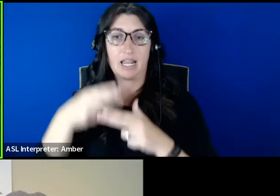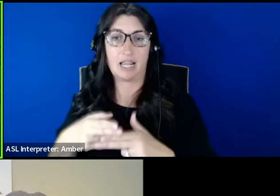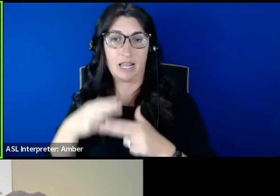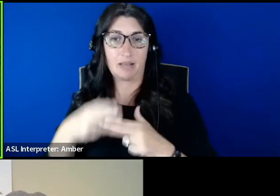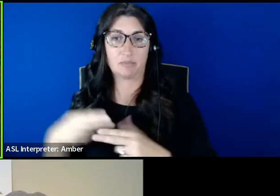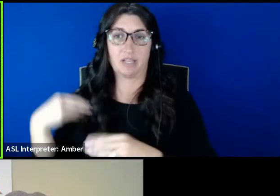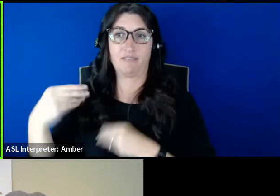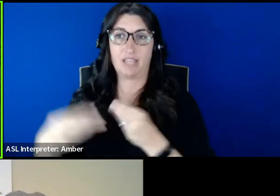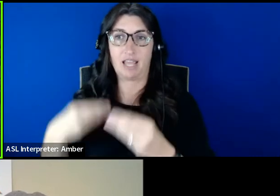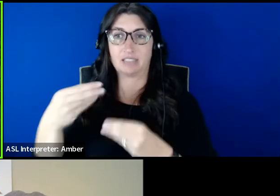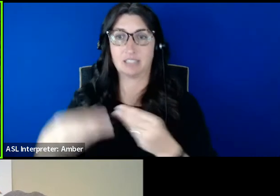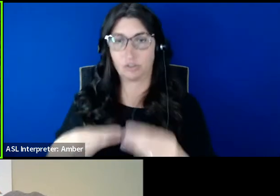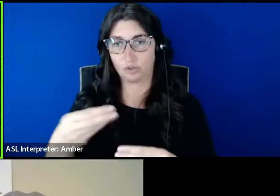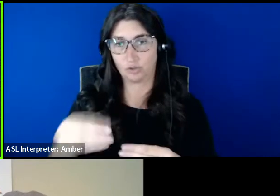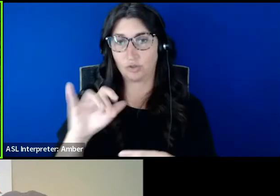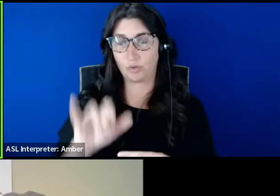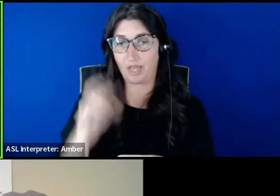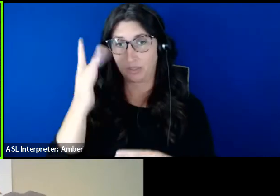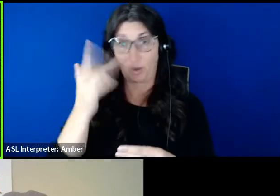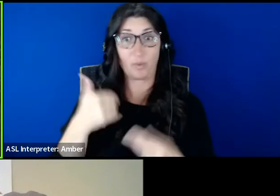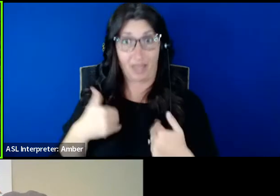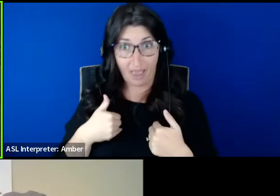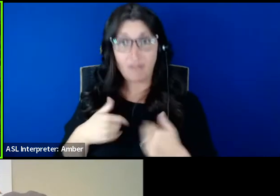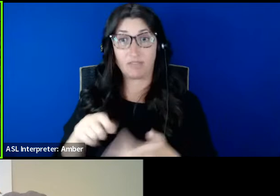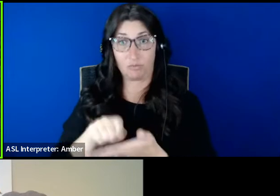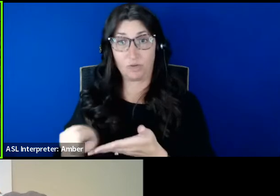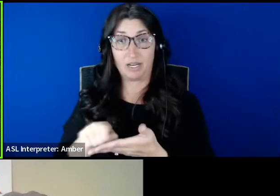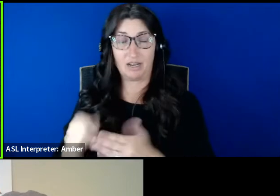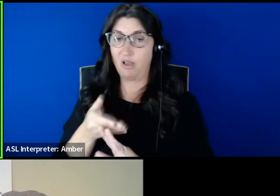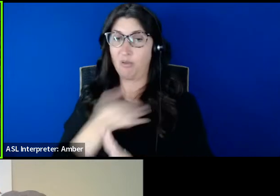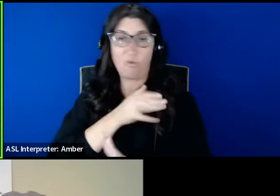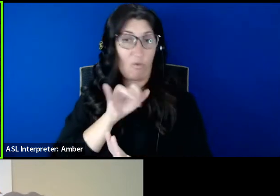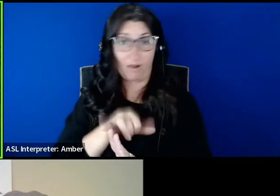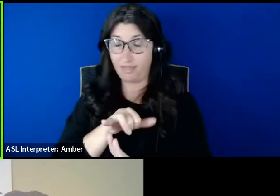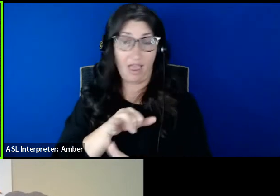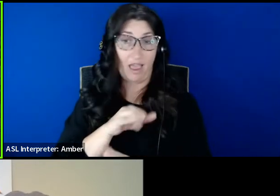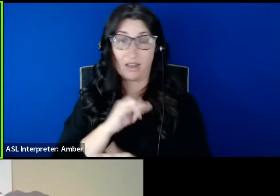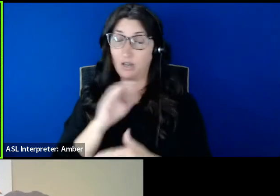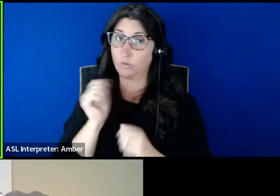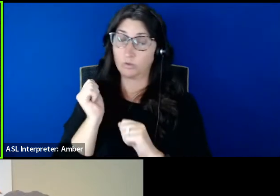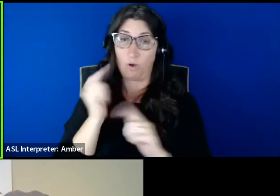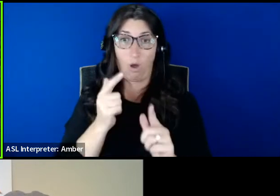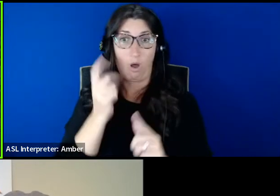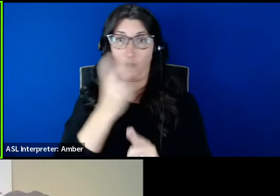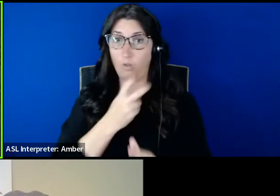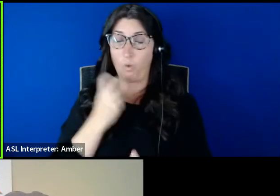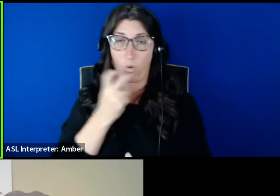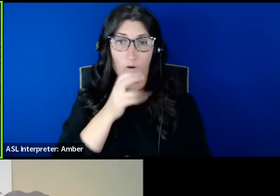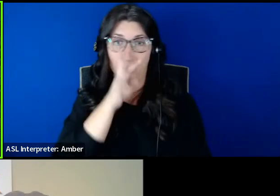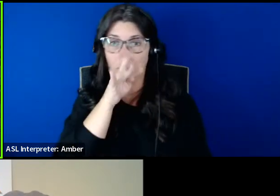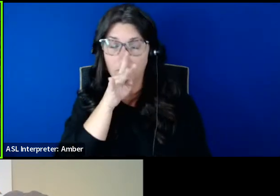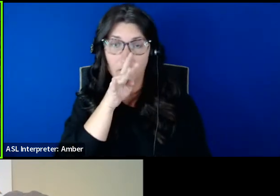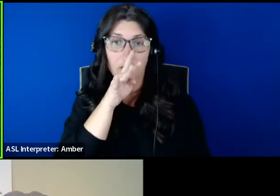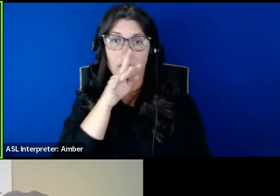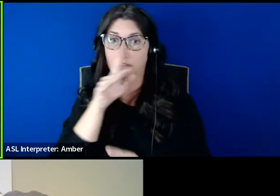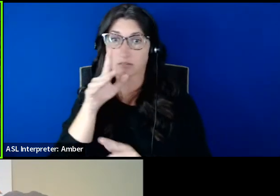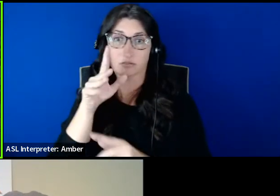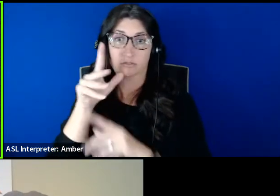that's why we have them in written form. But before that, it was all oral